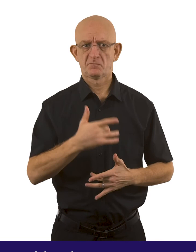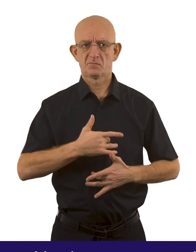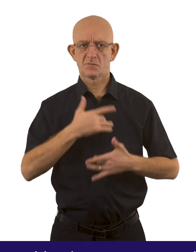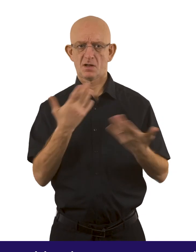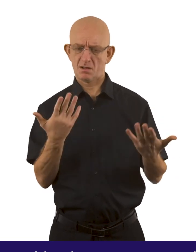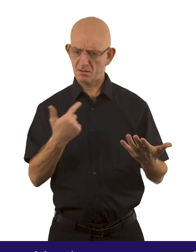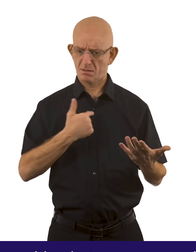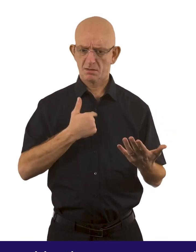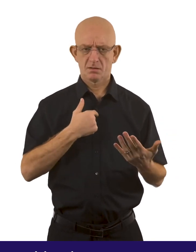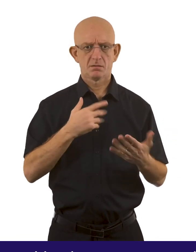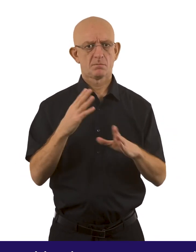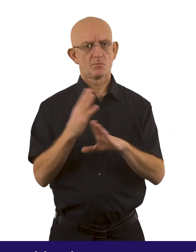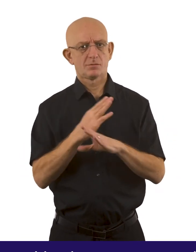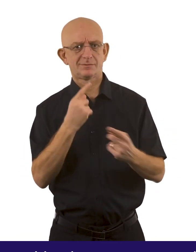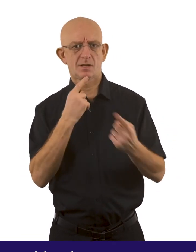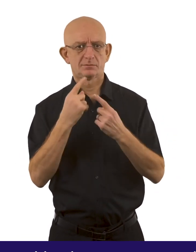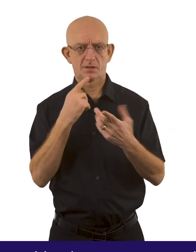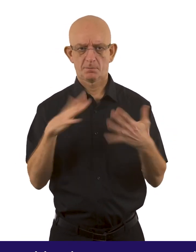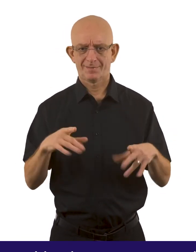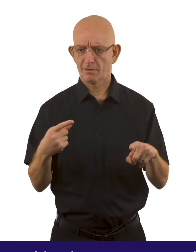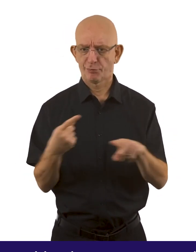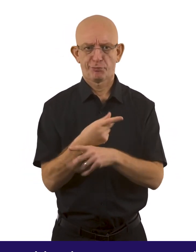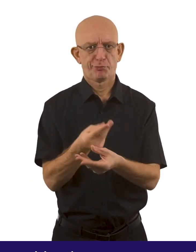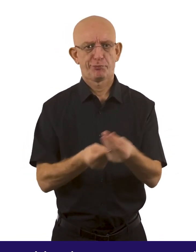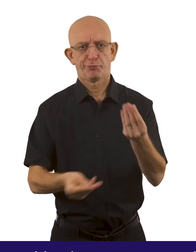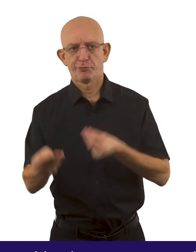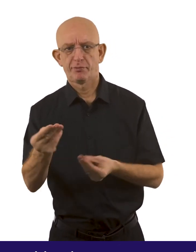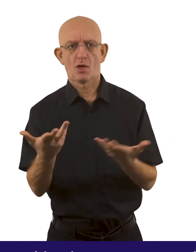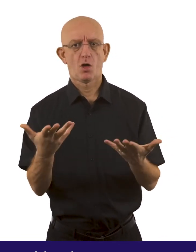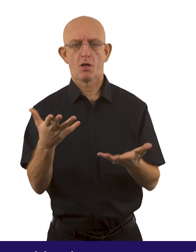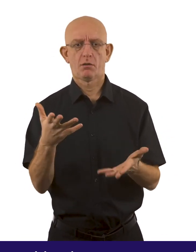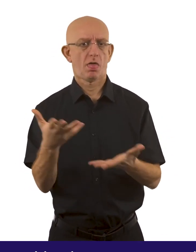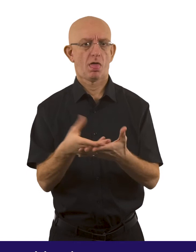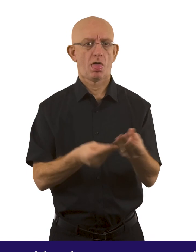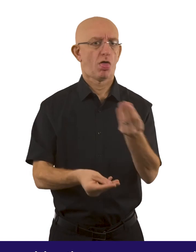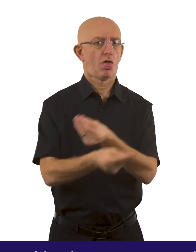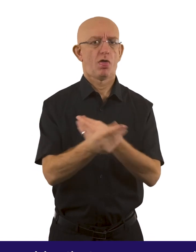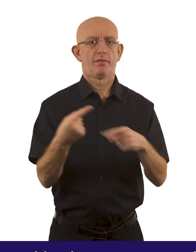If you consider that your personal data has been misused or mishandled,